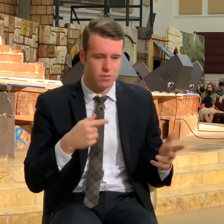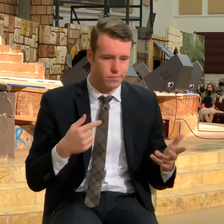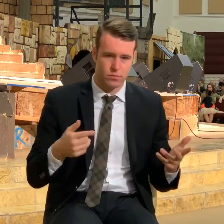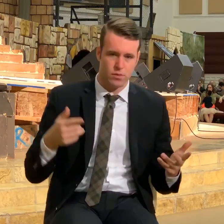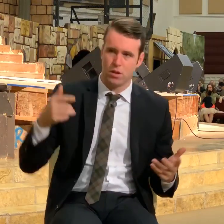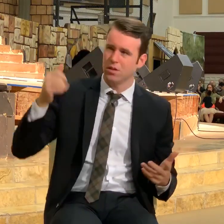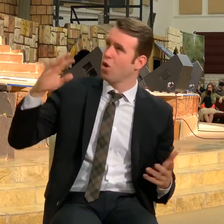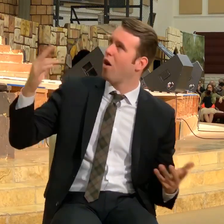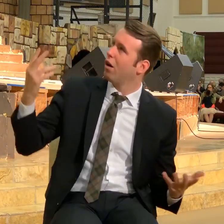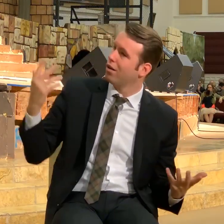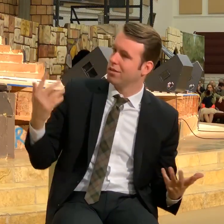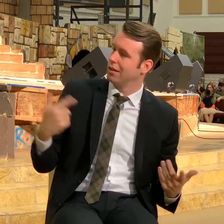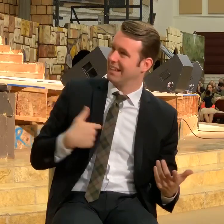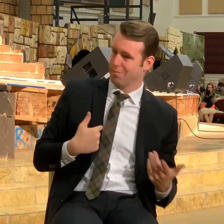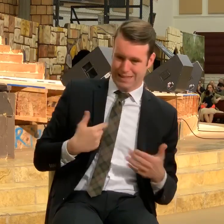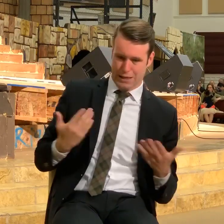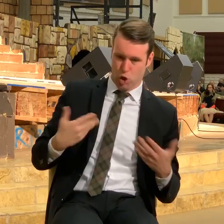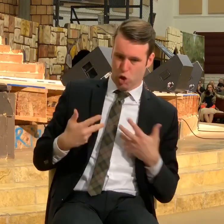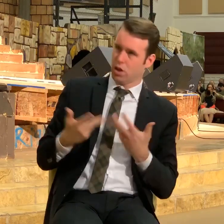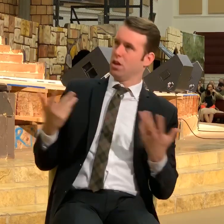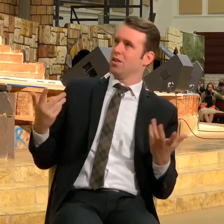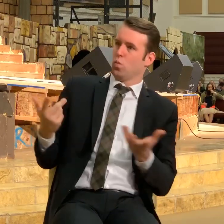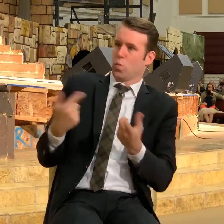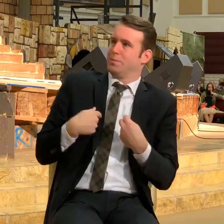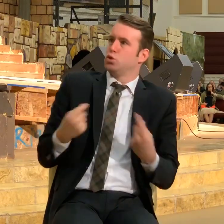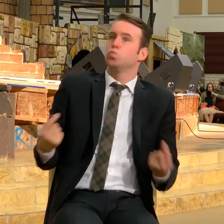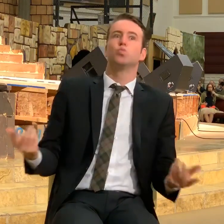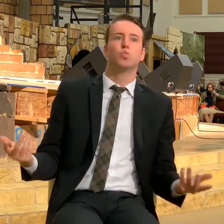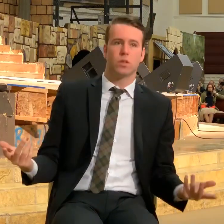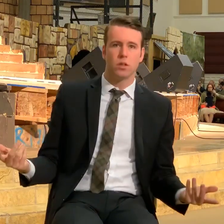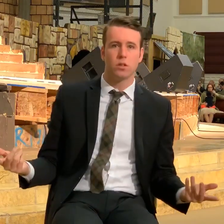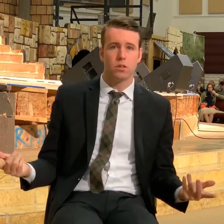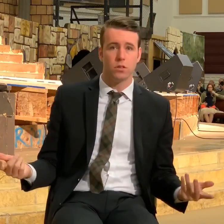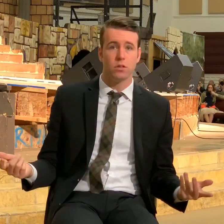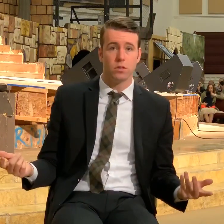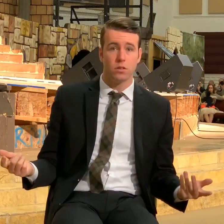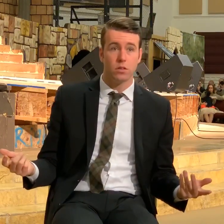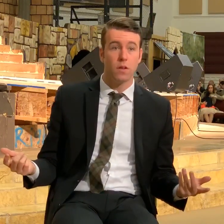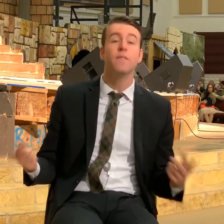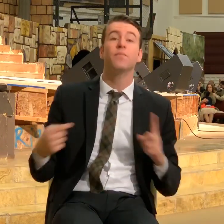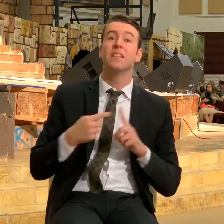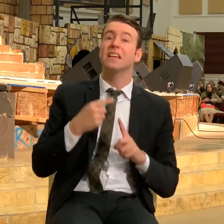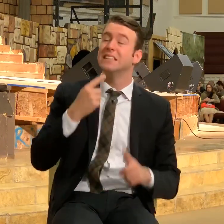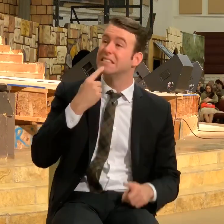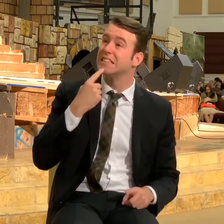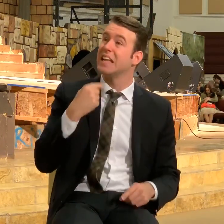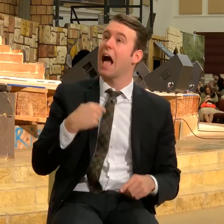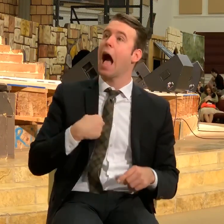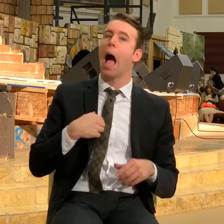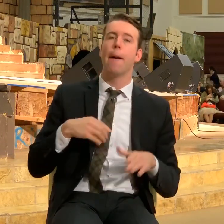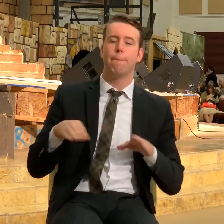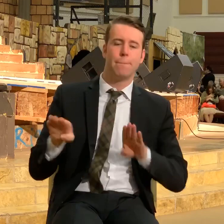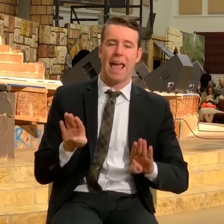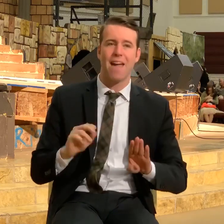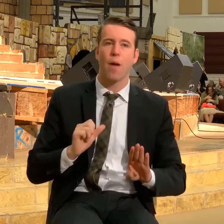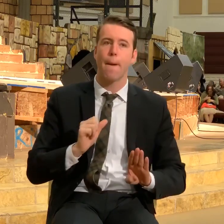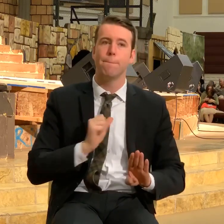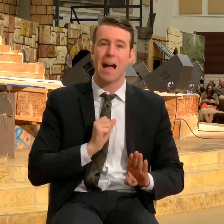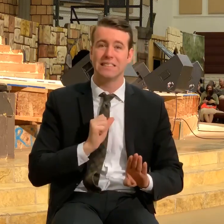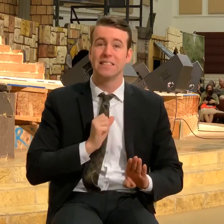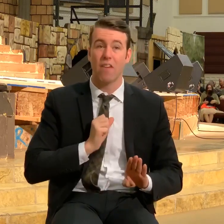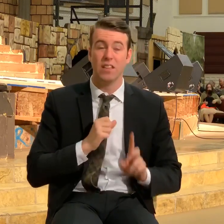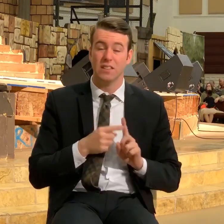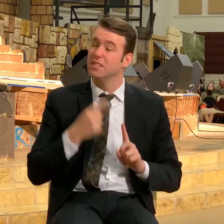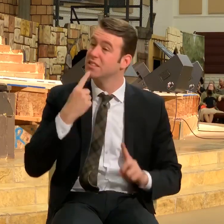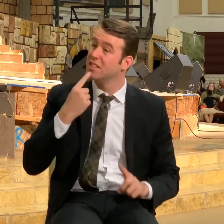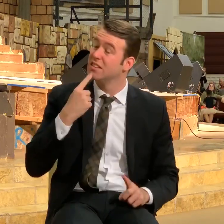Just look at me. I'm an open book." That's what he says. He literally said, "I behaved myself." He said,